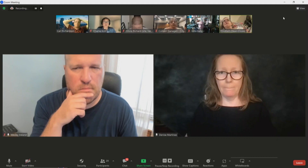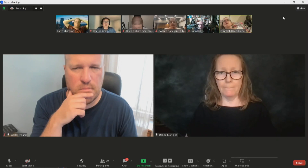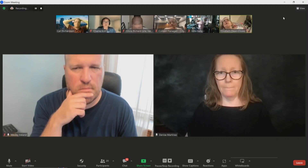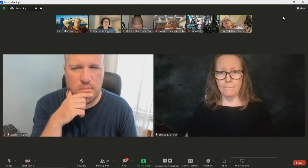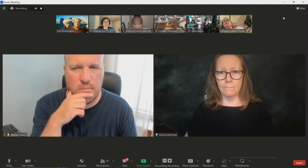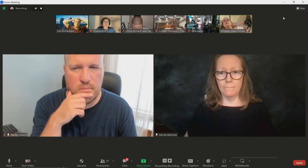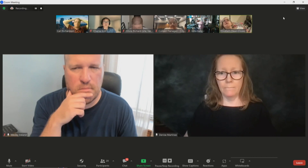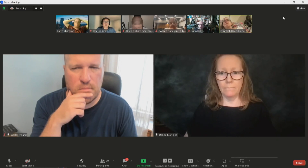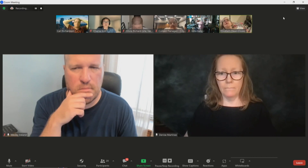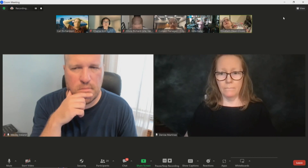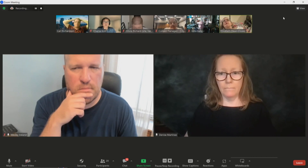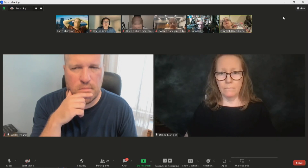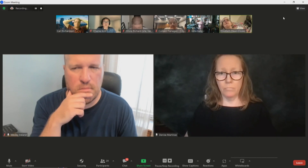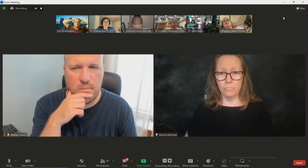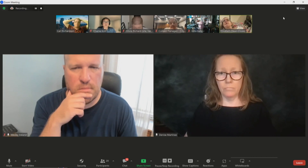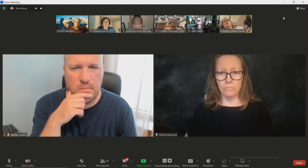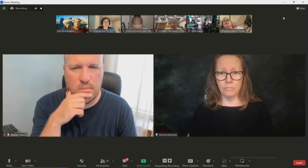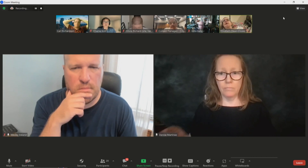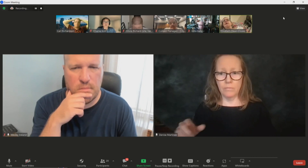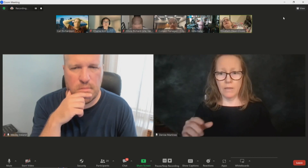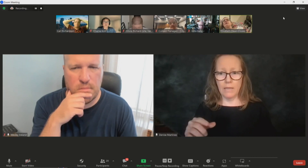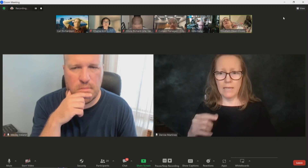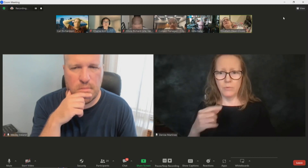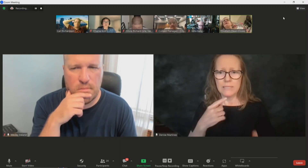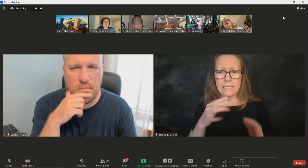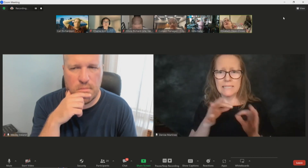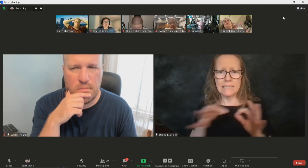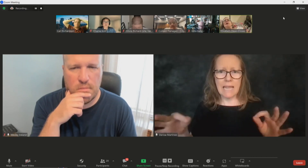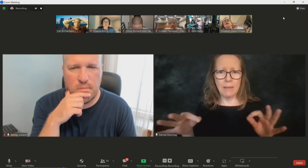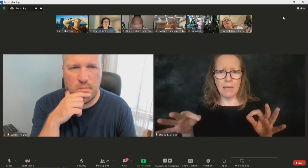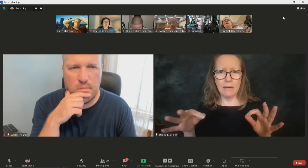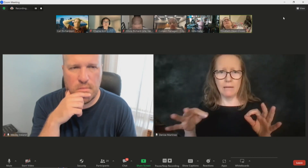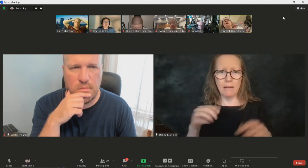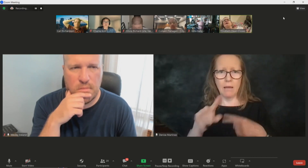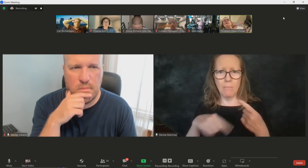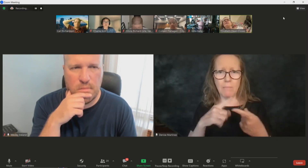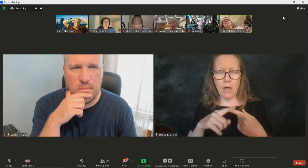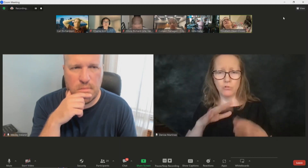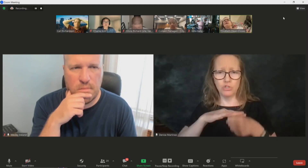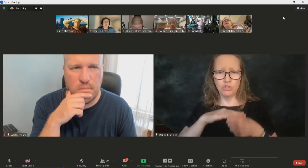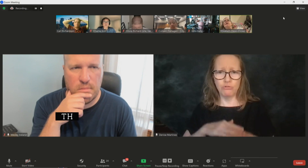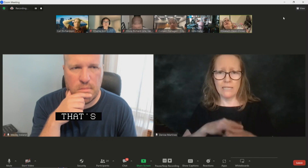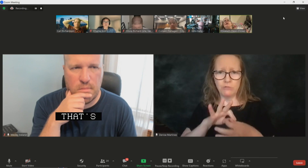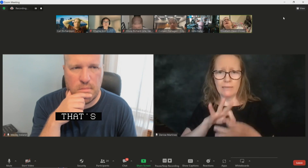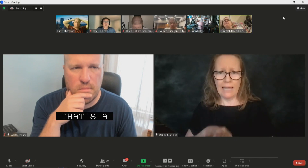that's a true statement about stress related issues. But I think it might,